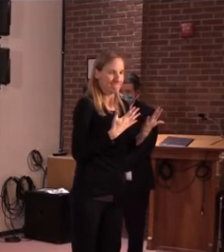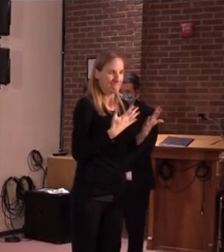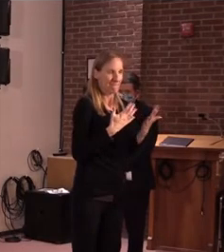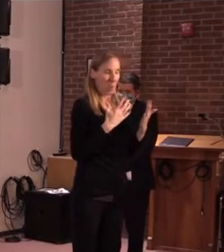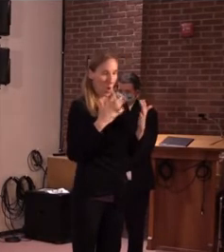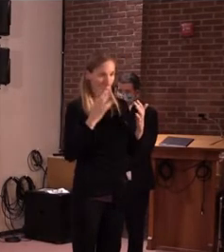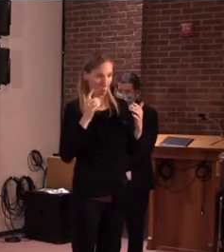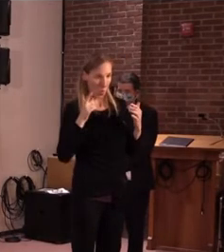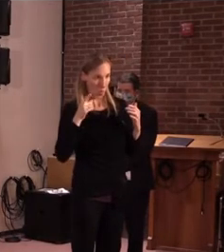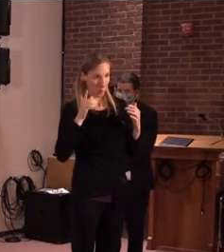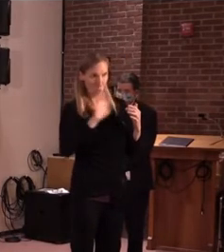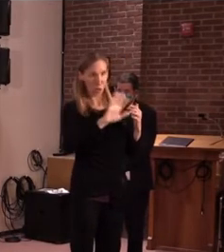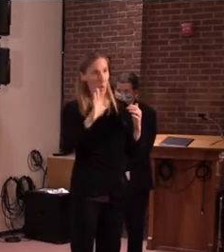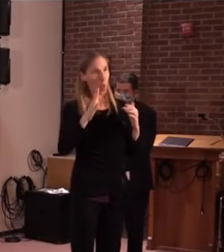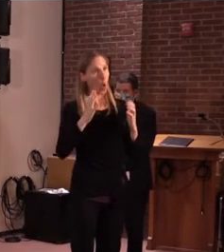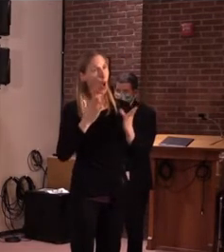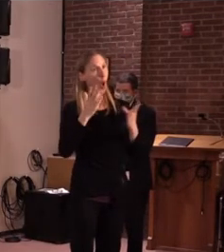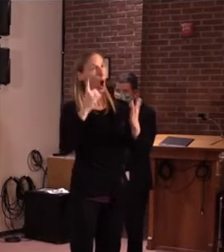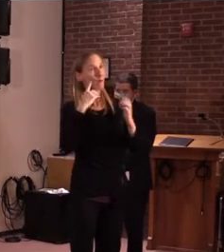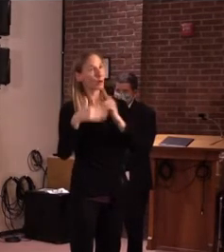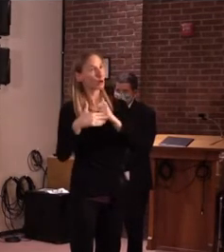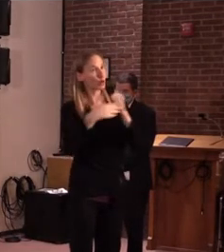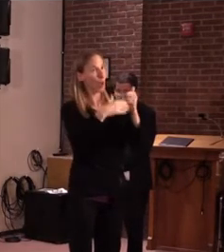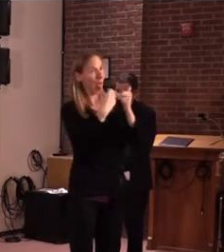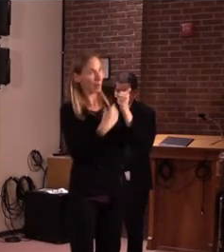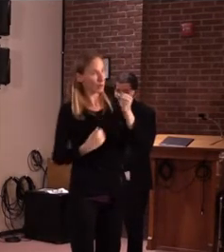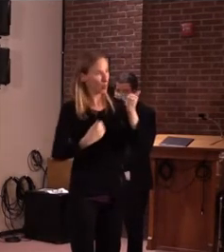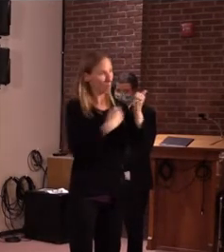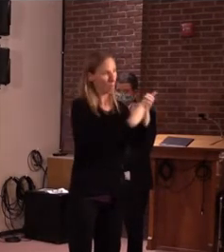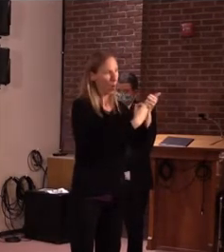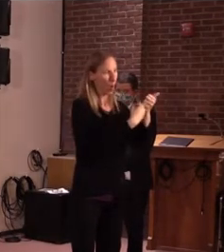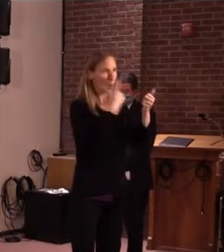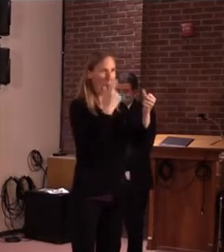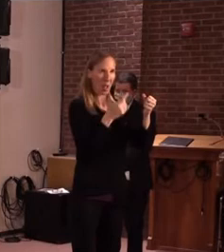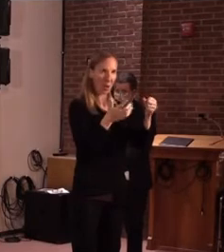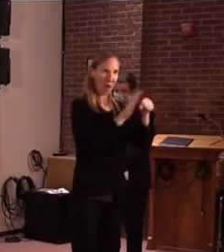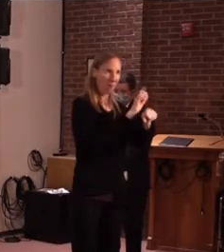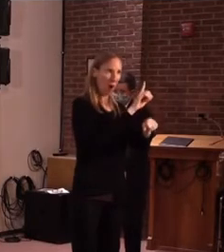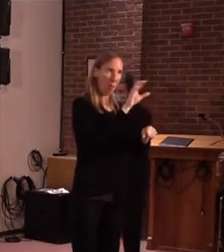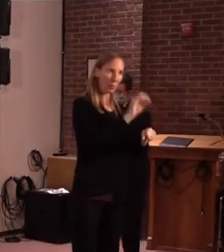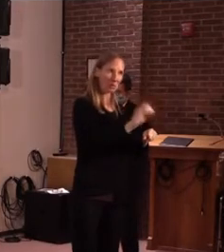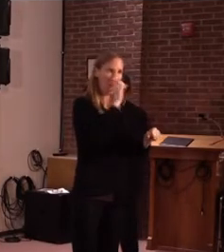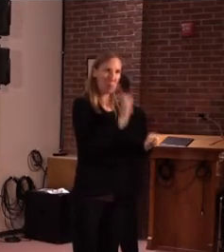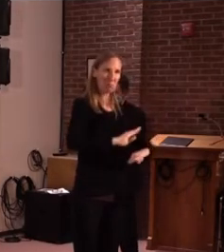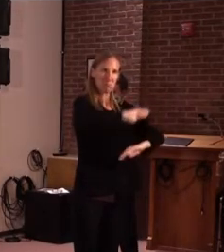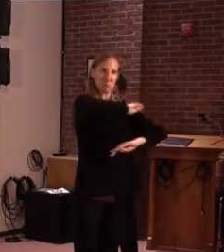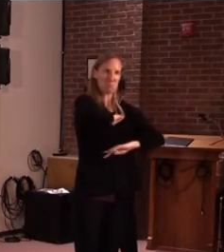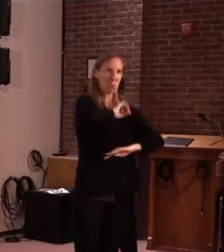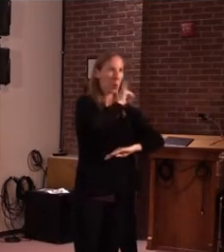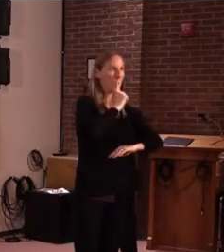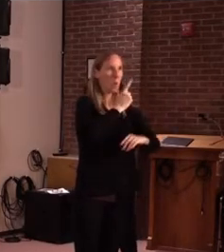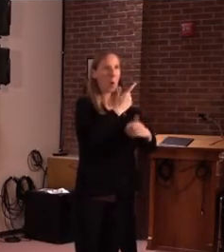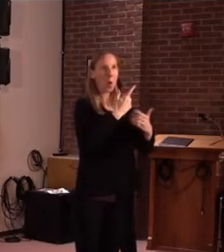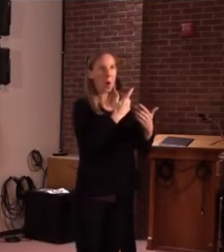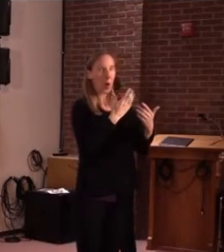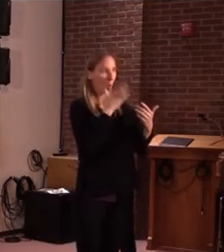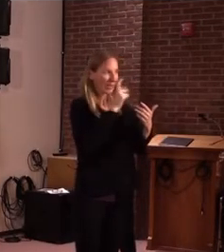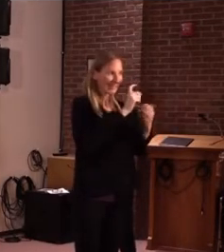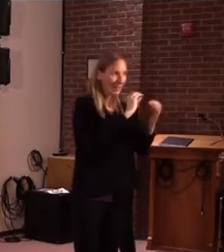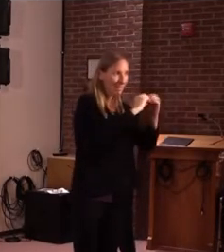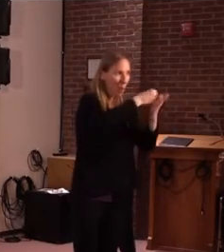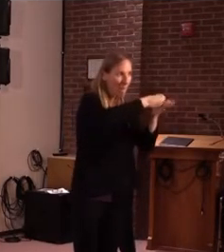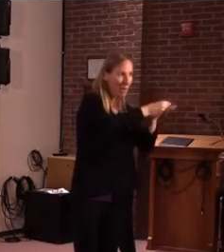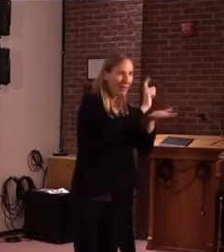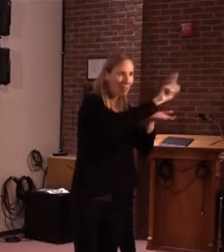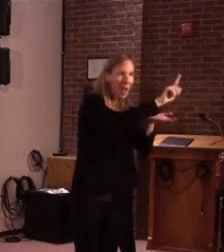assistance will cover. I understand you're doing the best you can, but I'm curious as to how much more will be needed